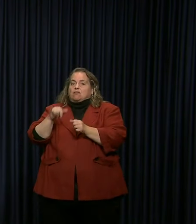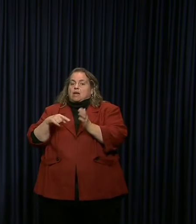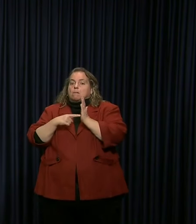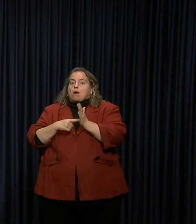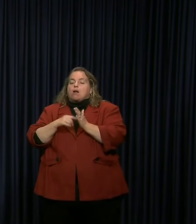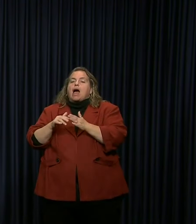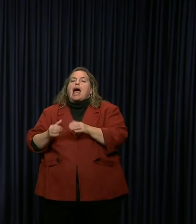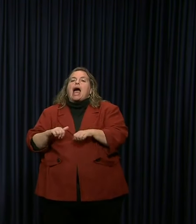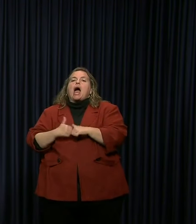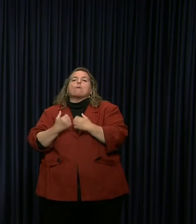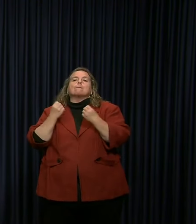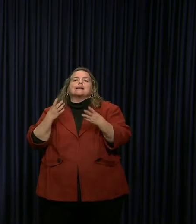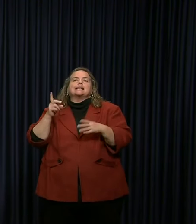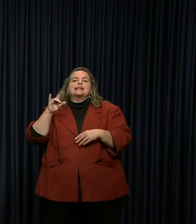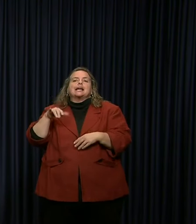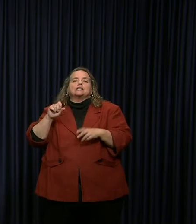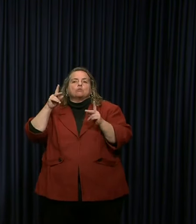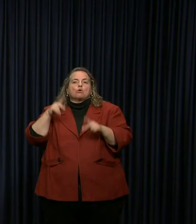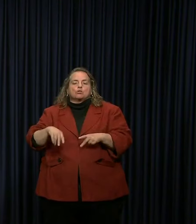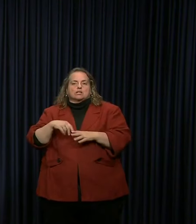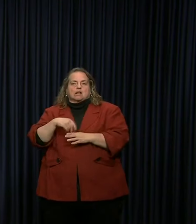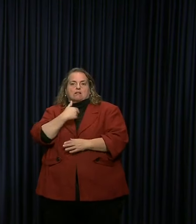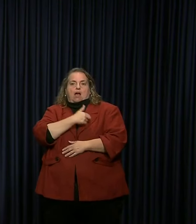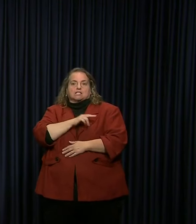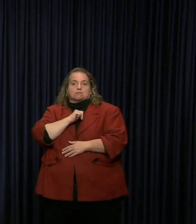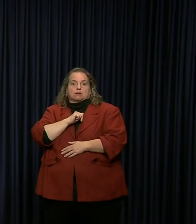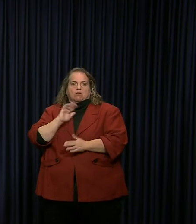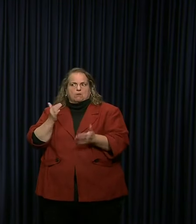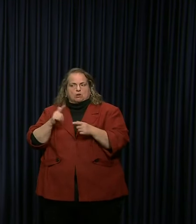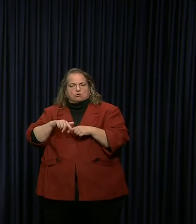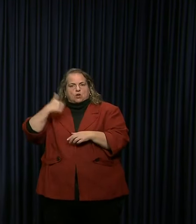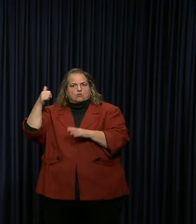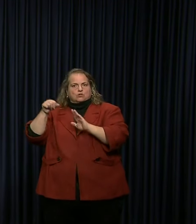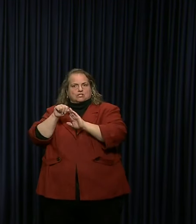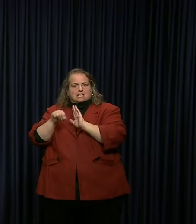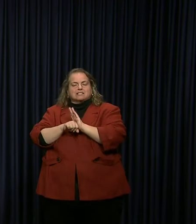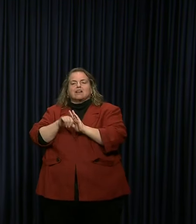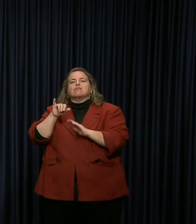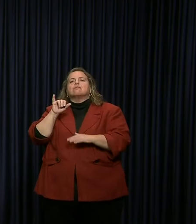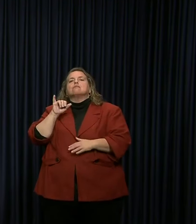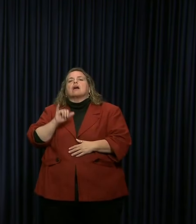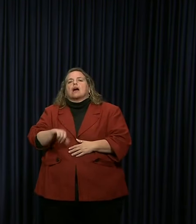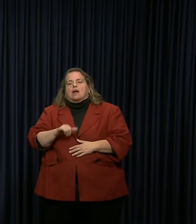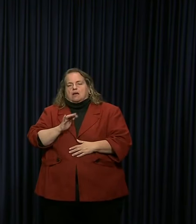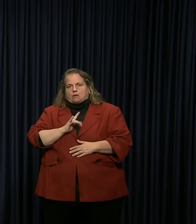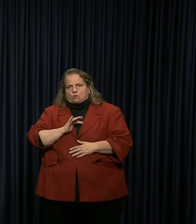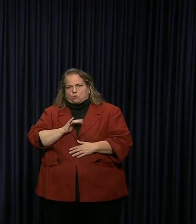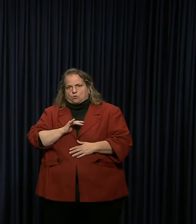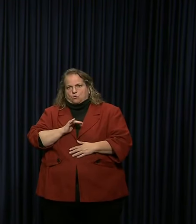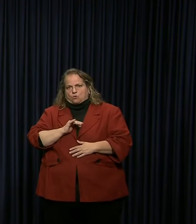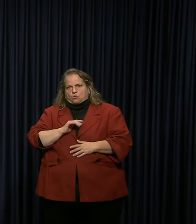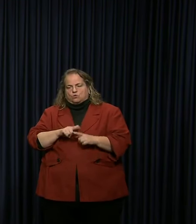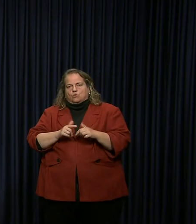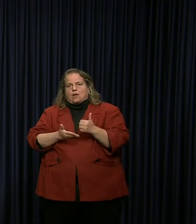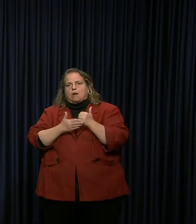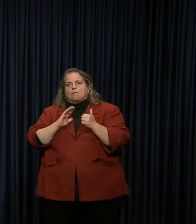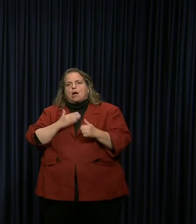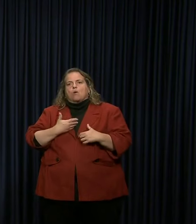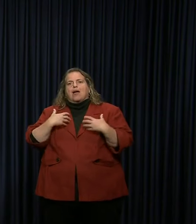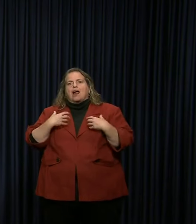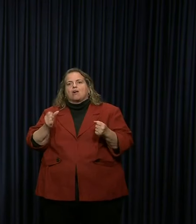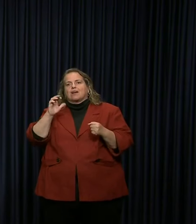many days somebody was going to be hospitalized that has this, and that has gone a long way in helping our healthcare capacity.